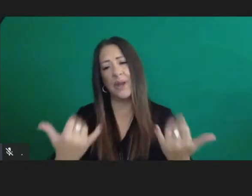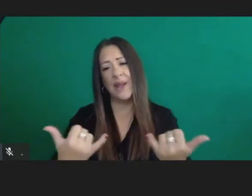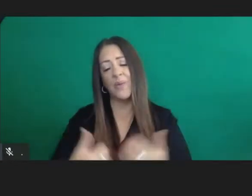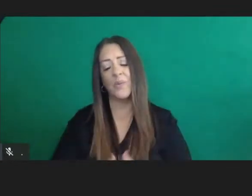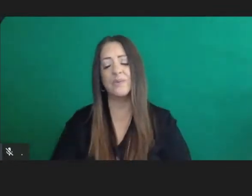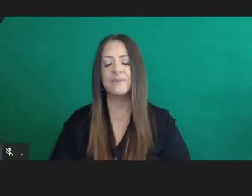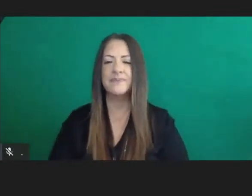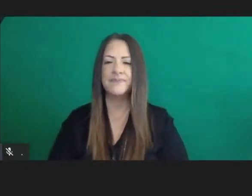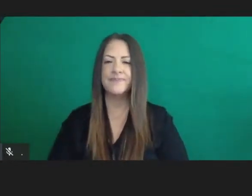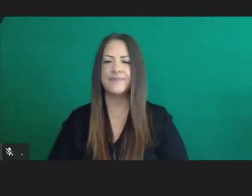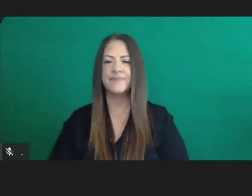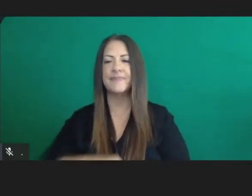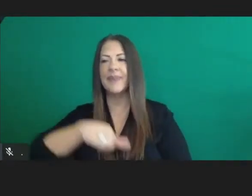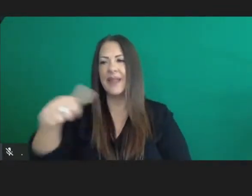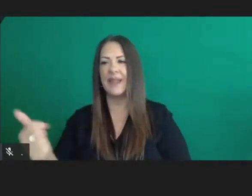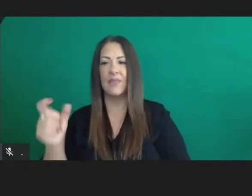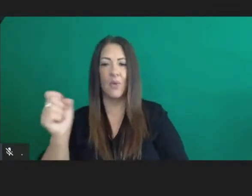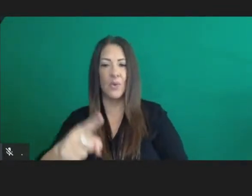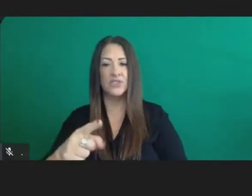News.